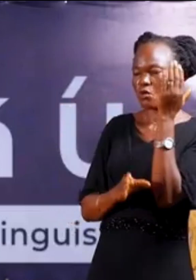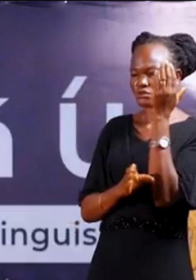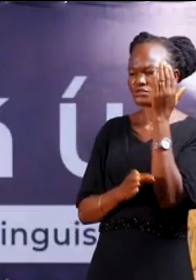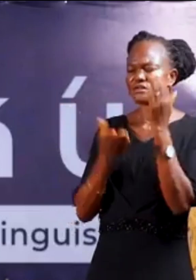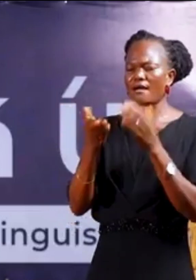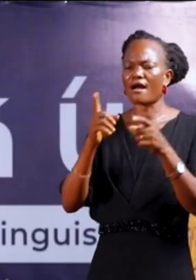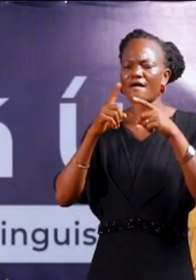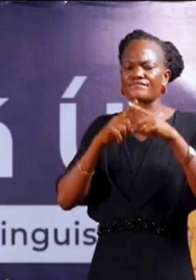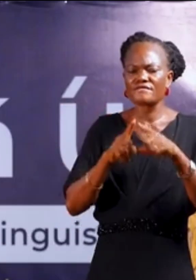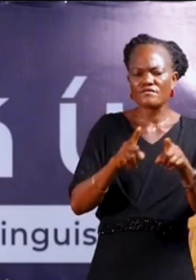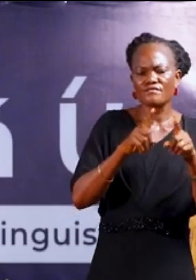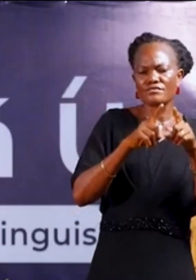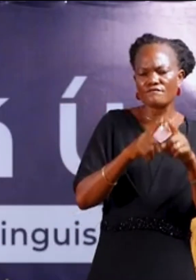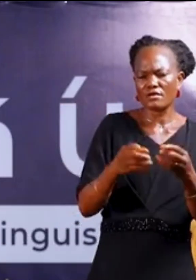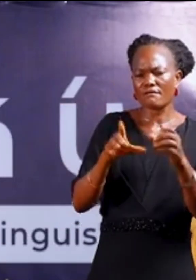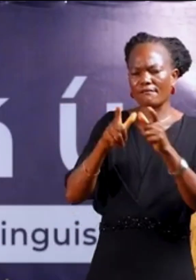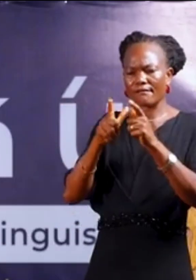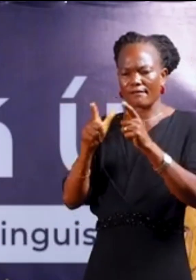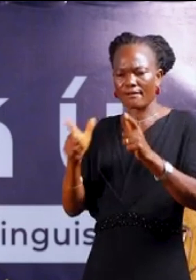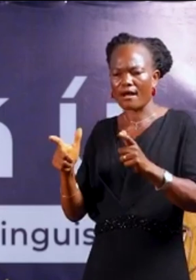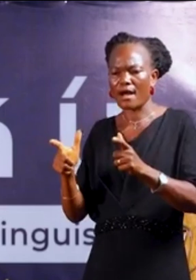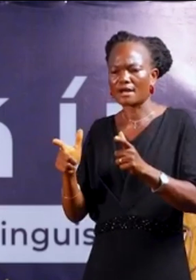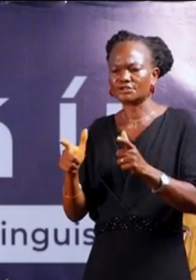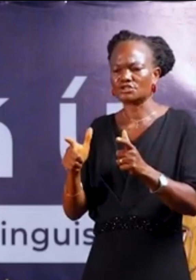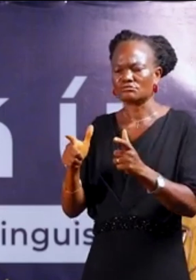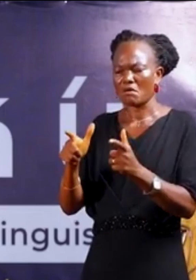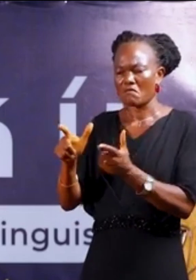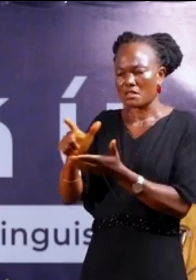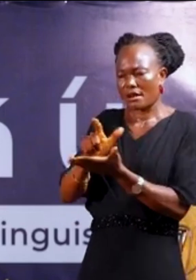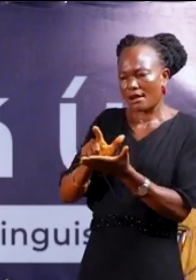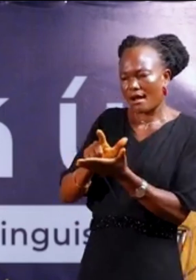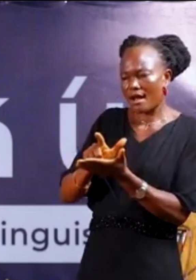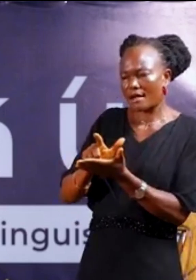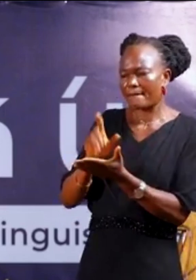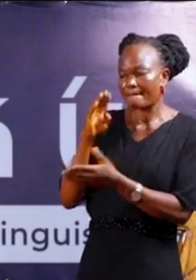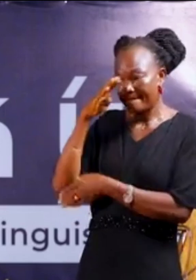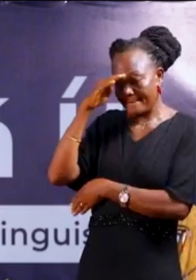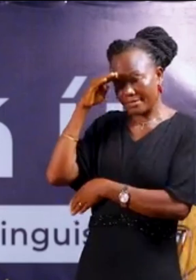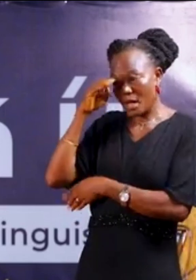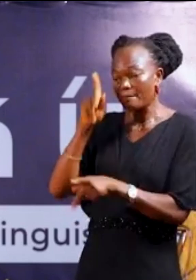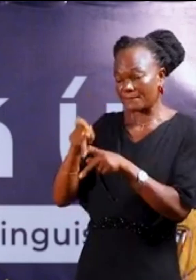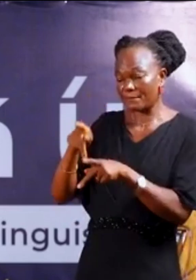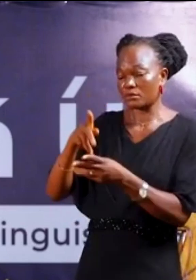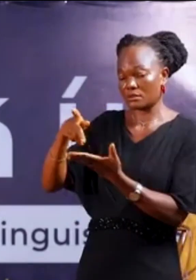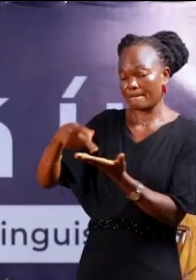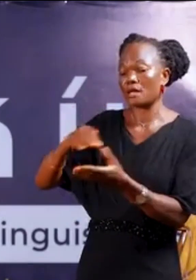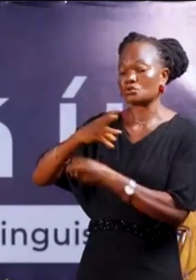there's a large proportion of black people in those parts of the world.